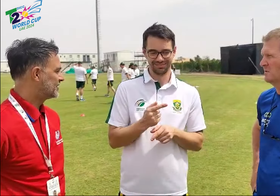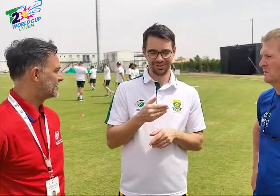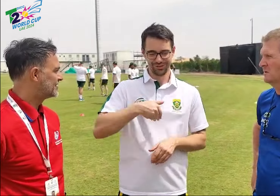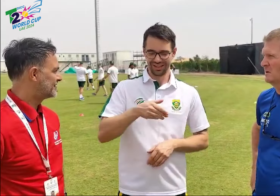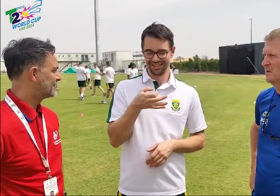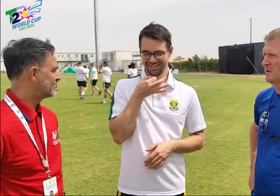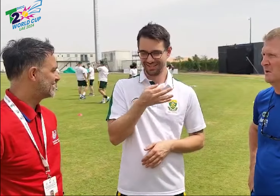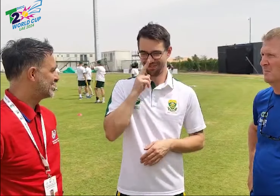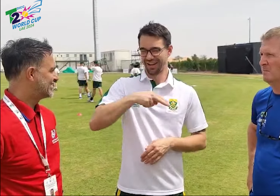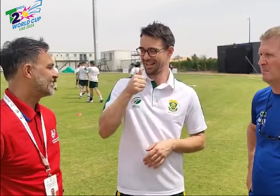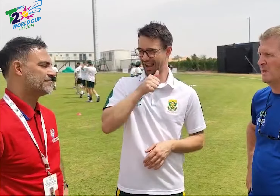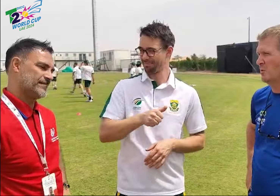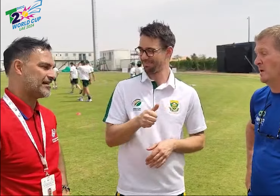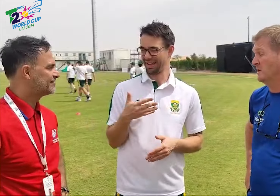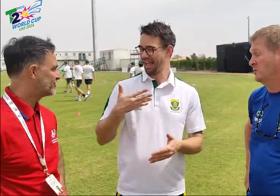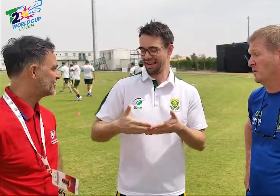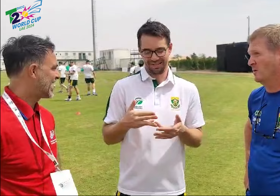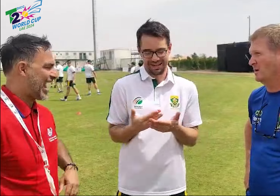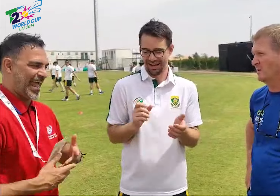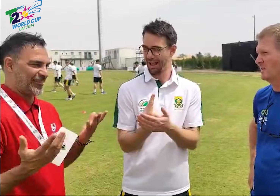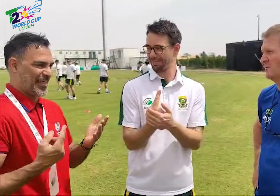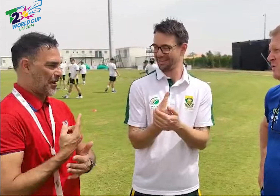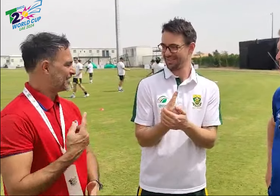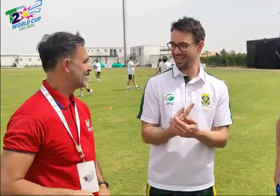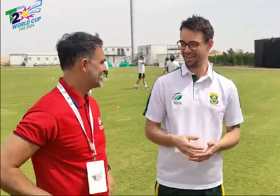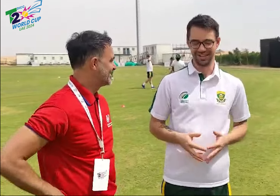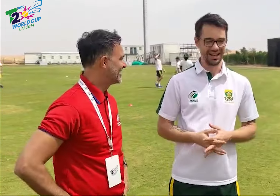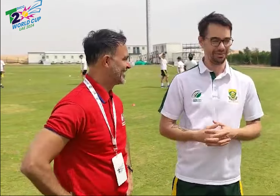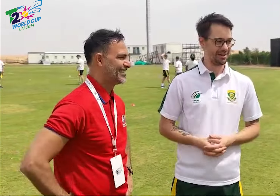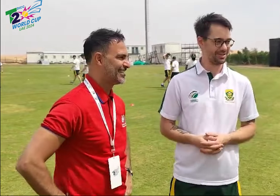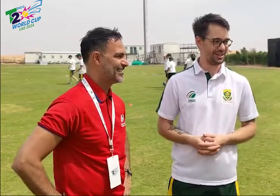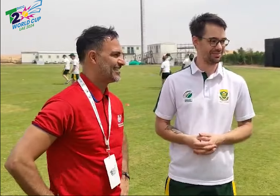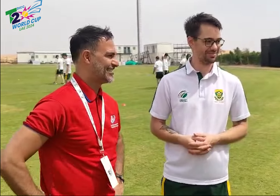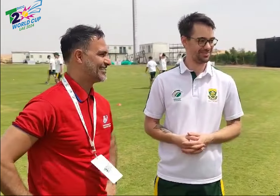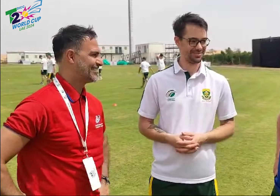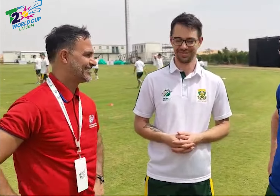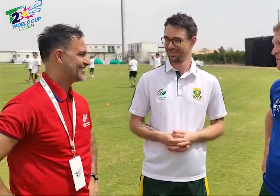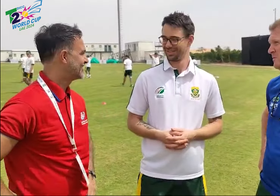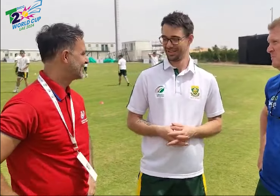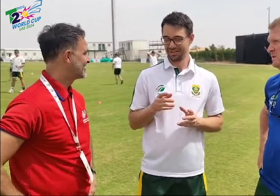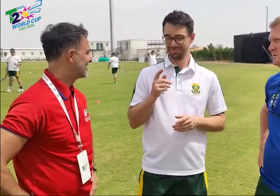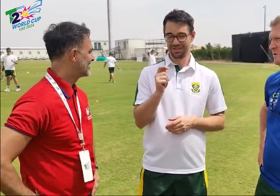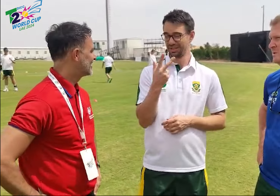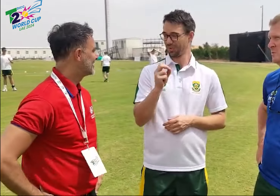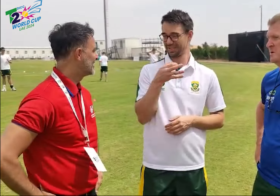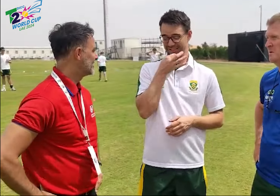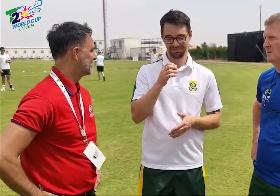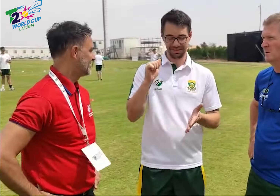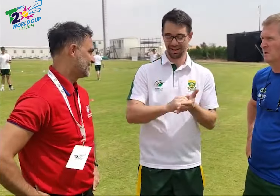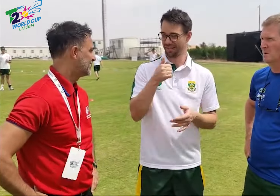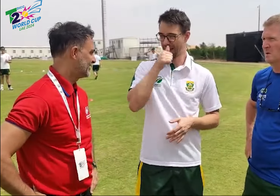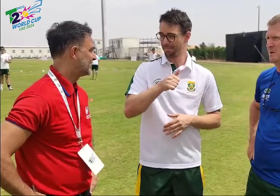stages. And we play some cricket that is far, anything can happen, absolutely. Far difficult to manage to actually